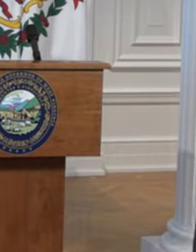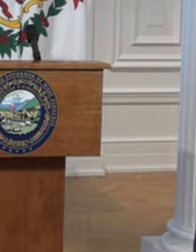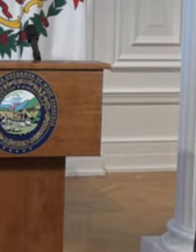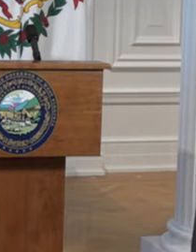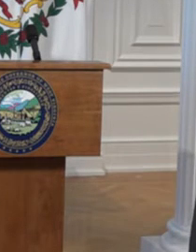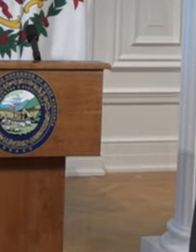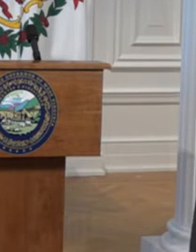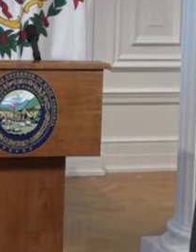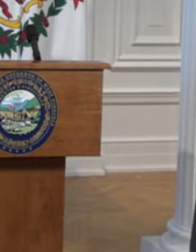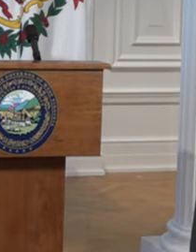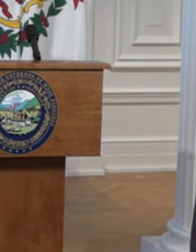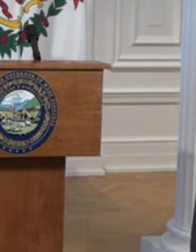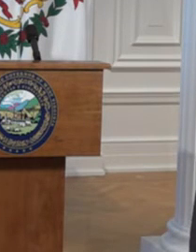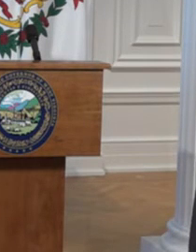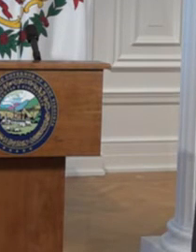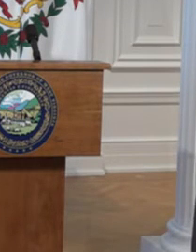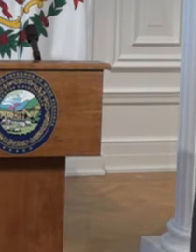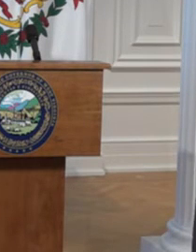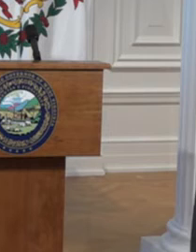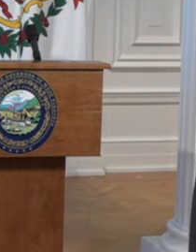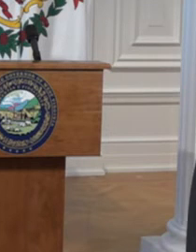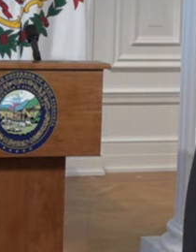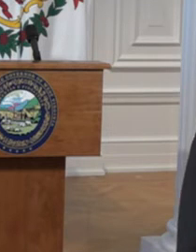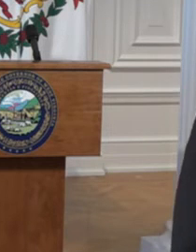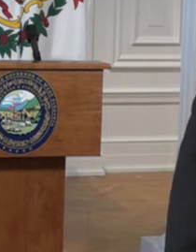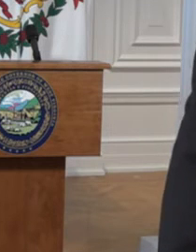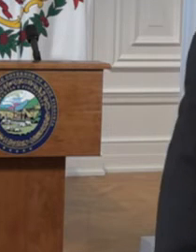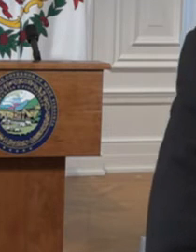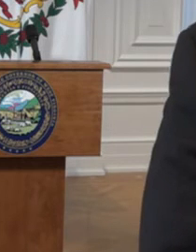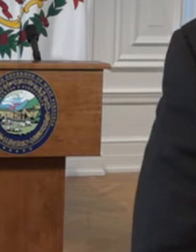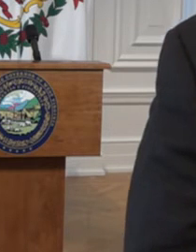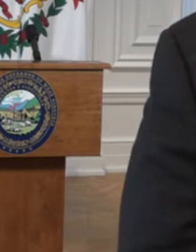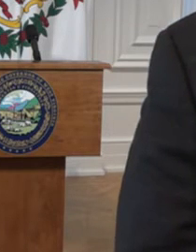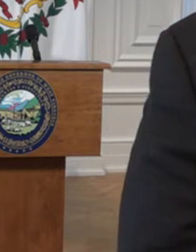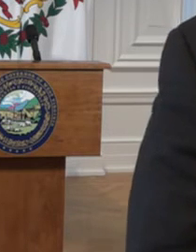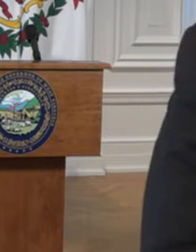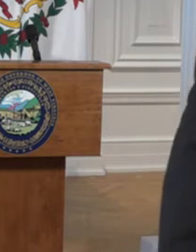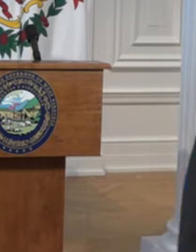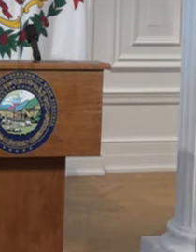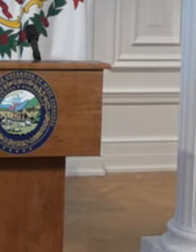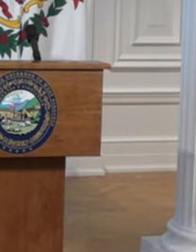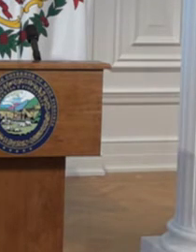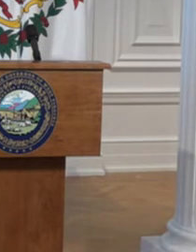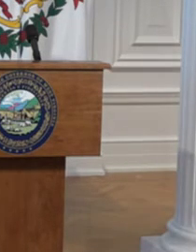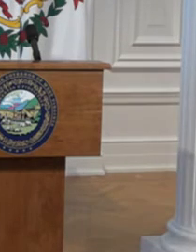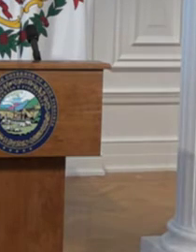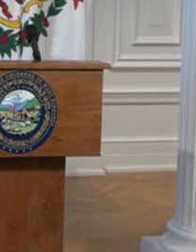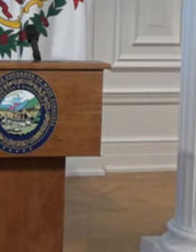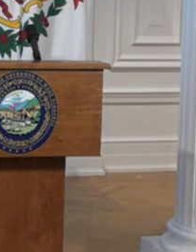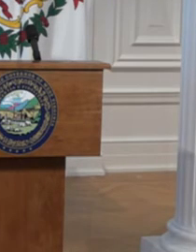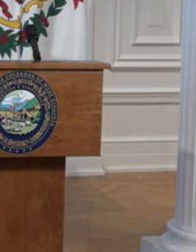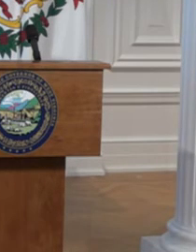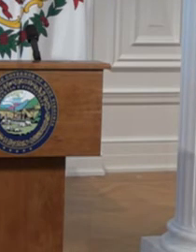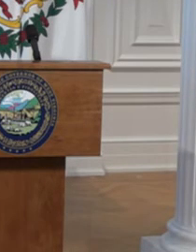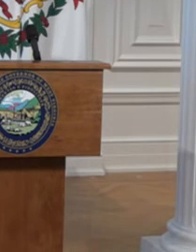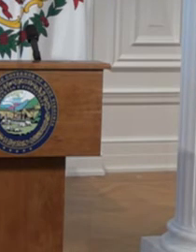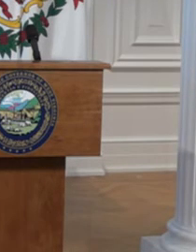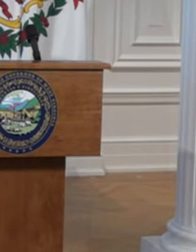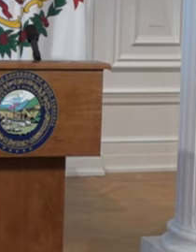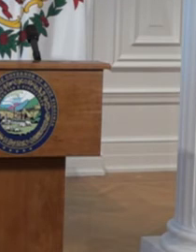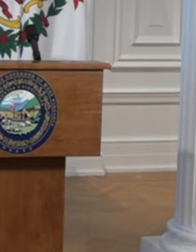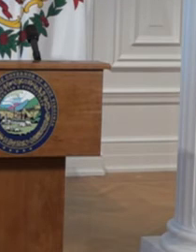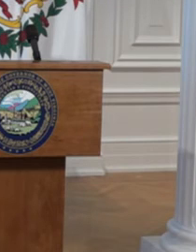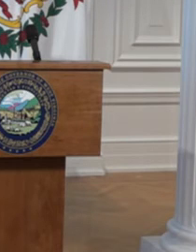disasters. Most of the information is geared for do-it-yourself work and general contractors. FEMA advisors will